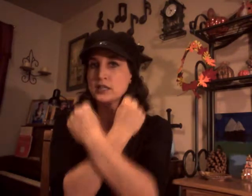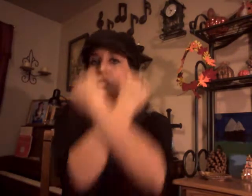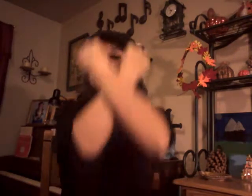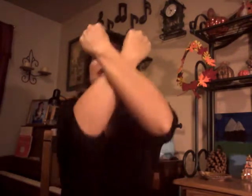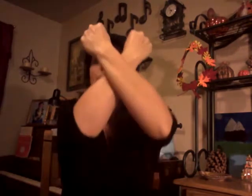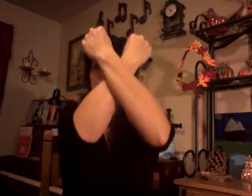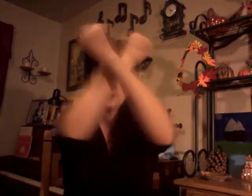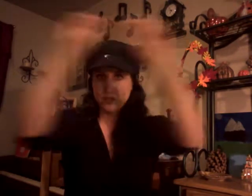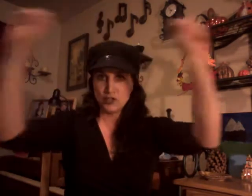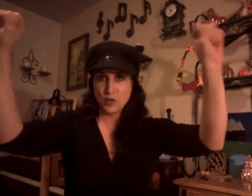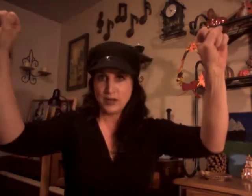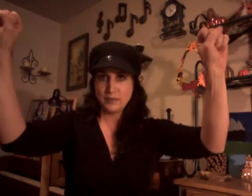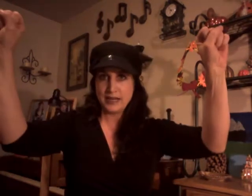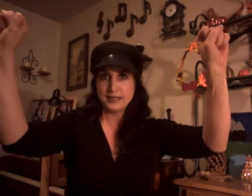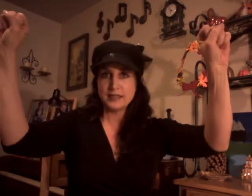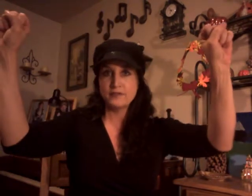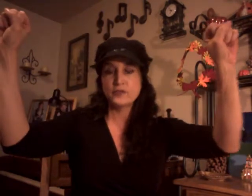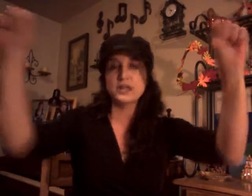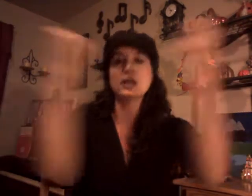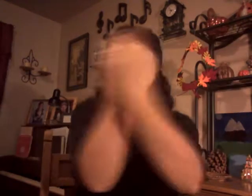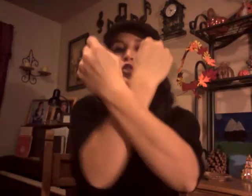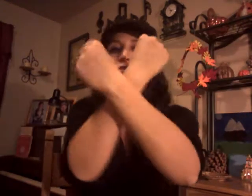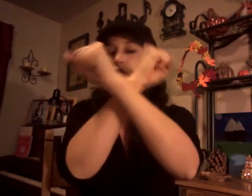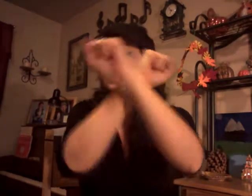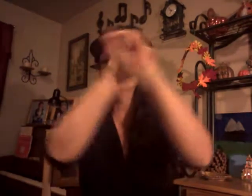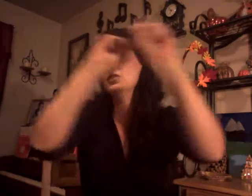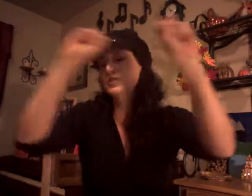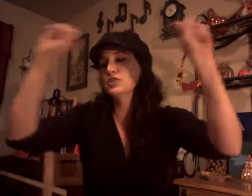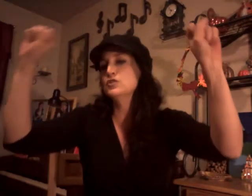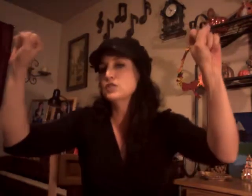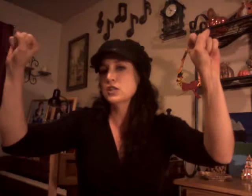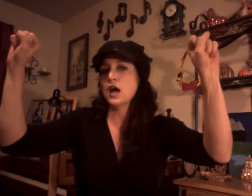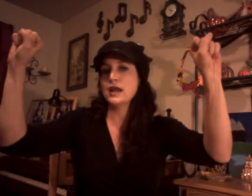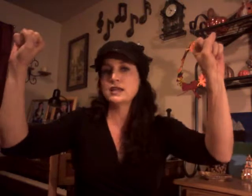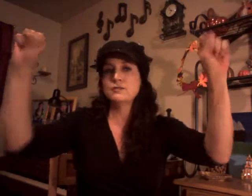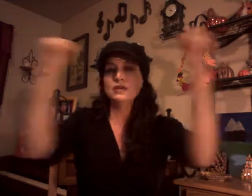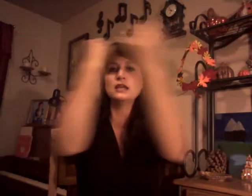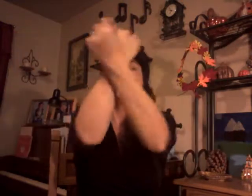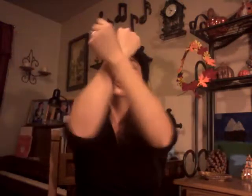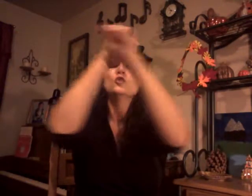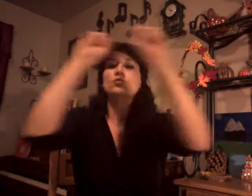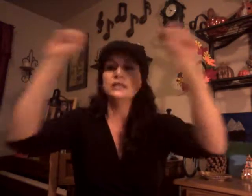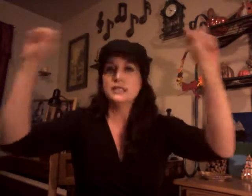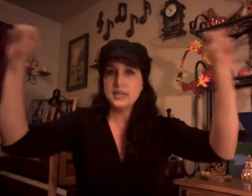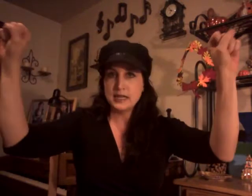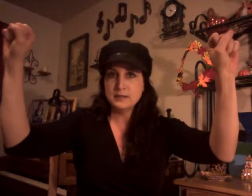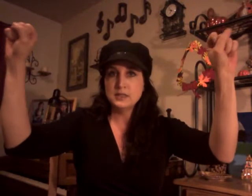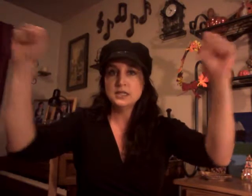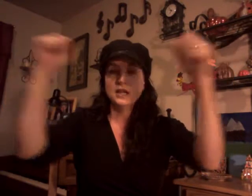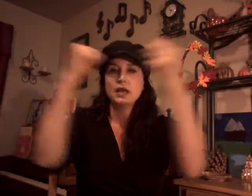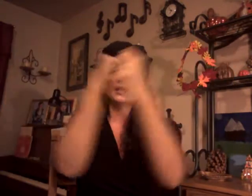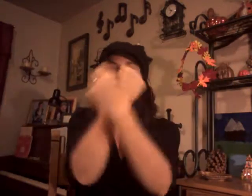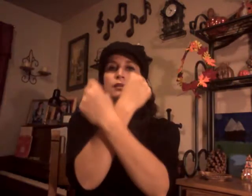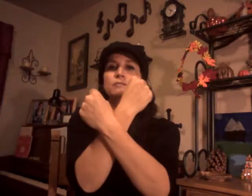bondage. This is showing being set free. This is used a lot. It can be redeemed. It can